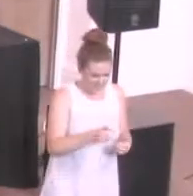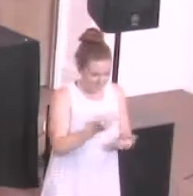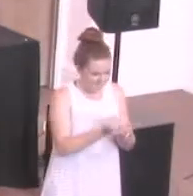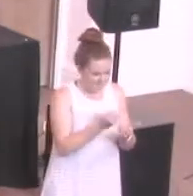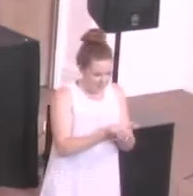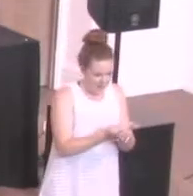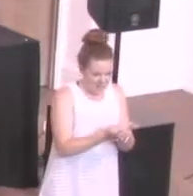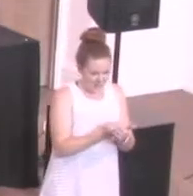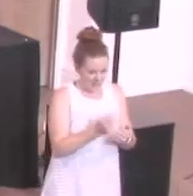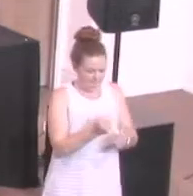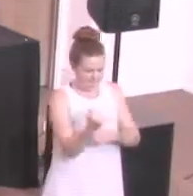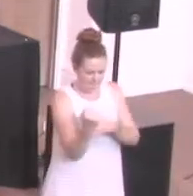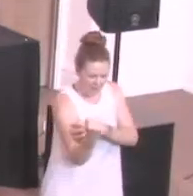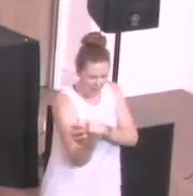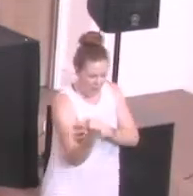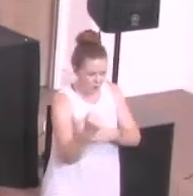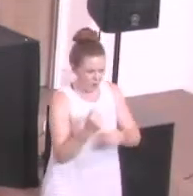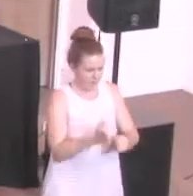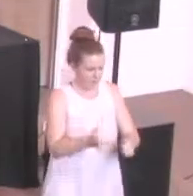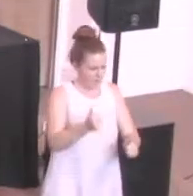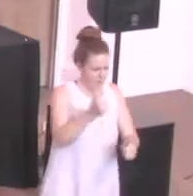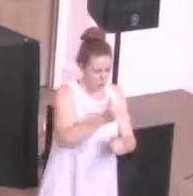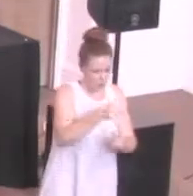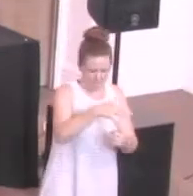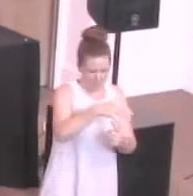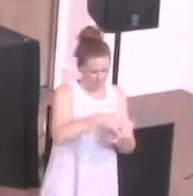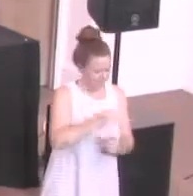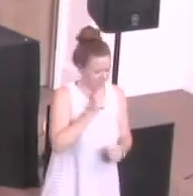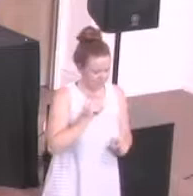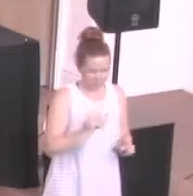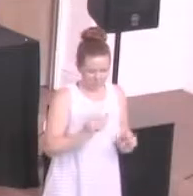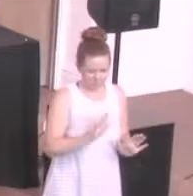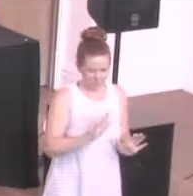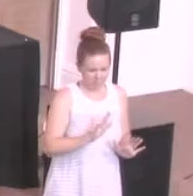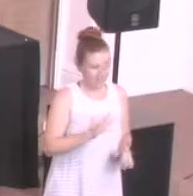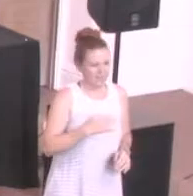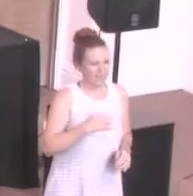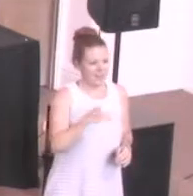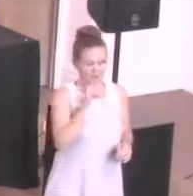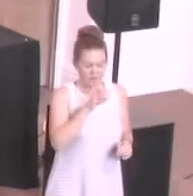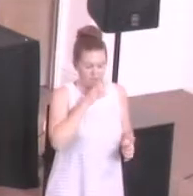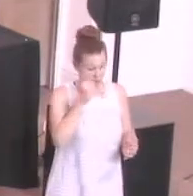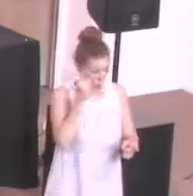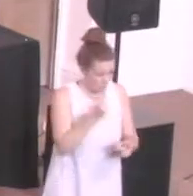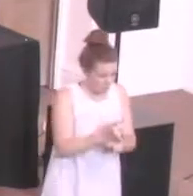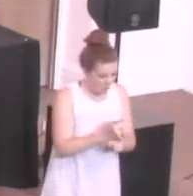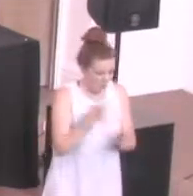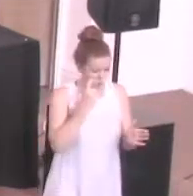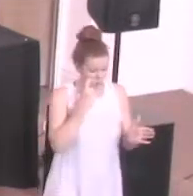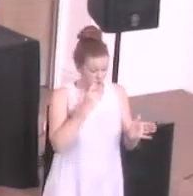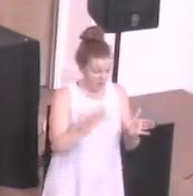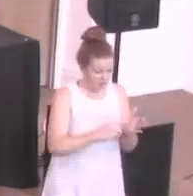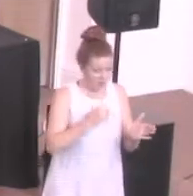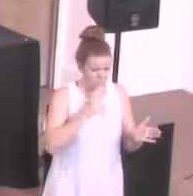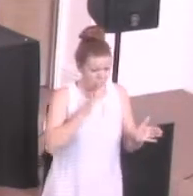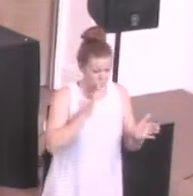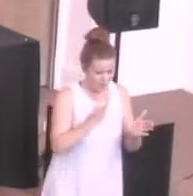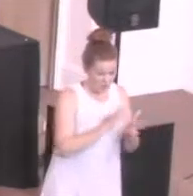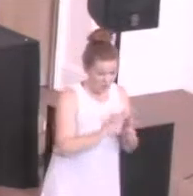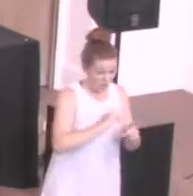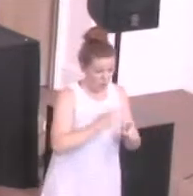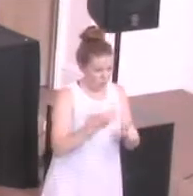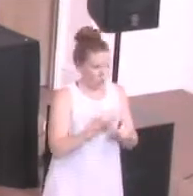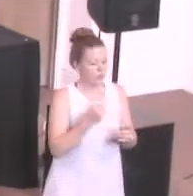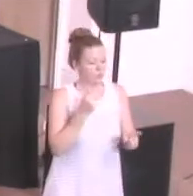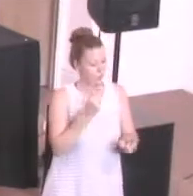prosperity, position, promotion, or popularity. I don't have to be right, recognized, praised, regarded, or